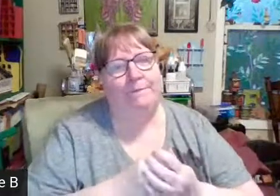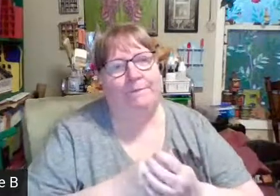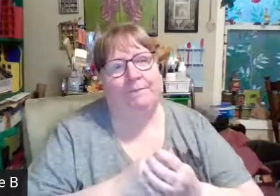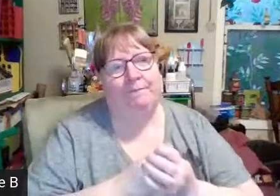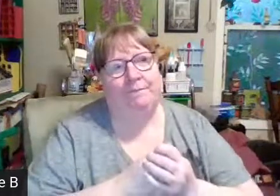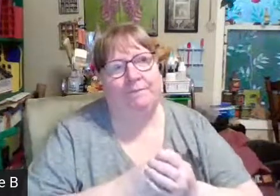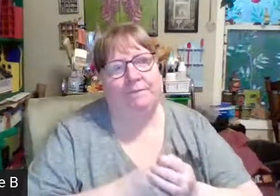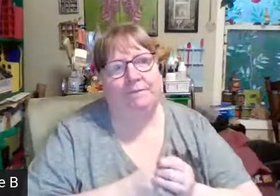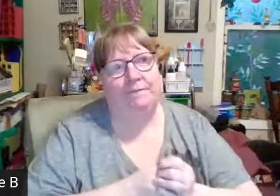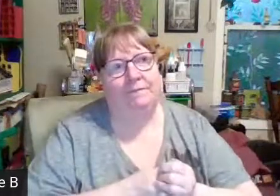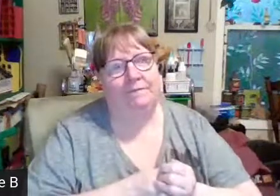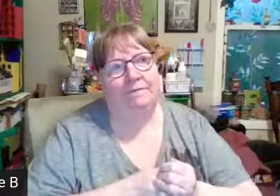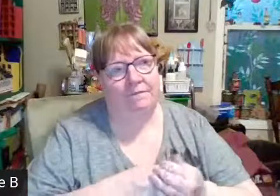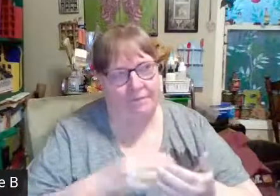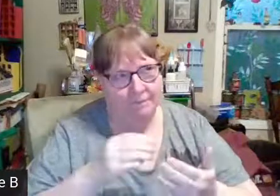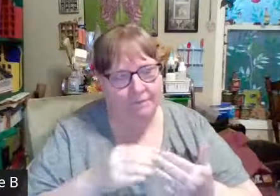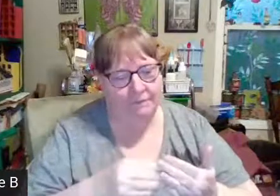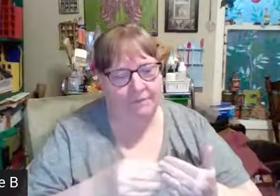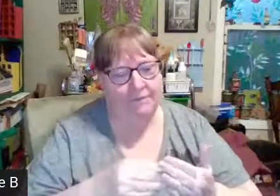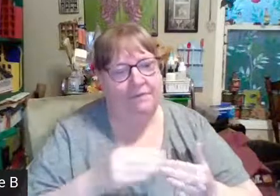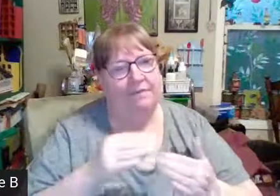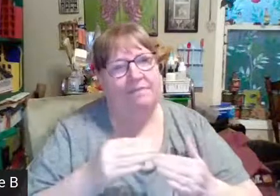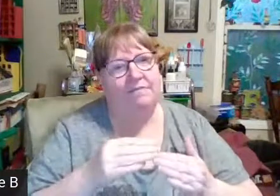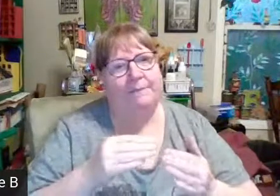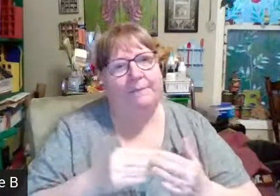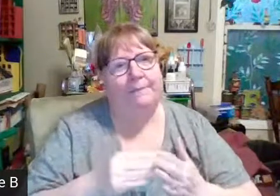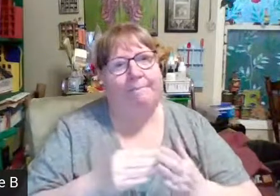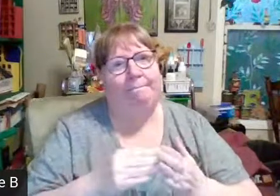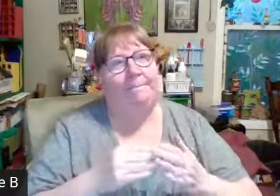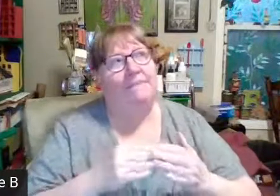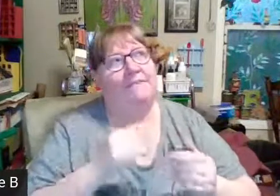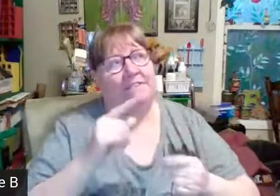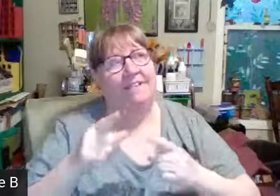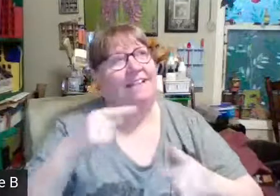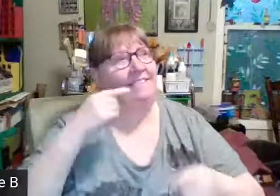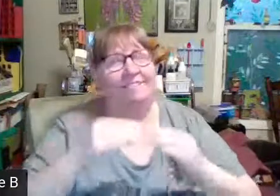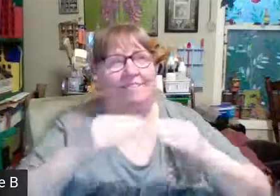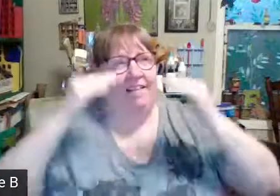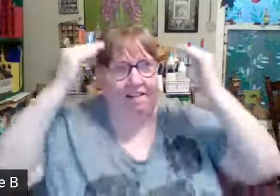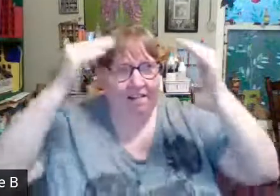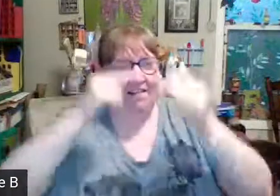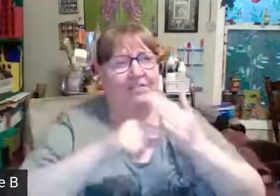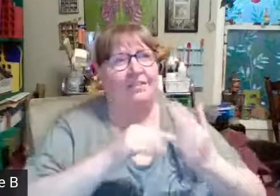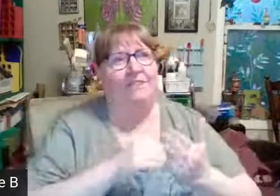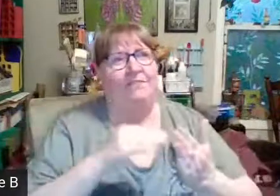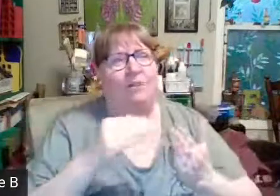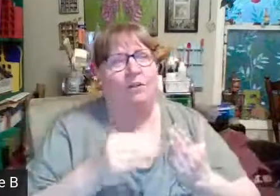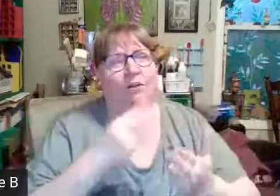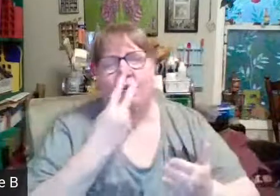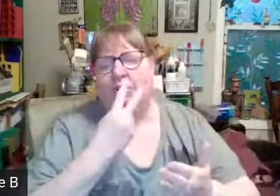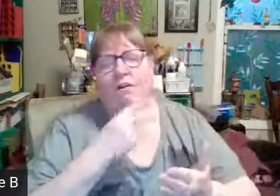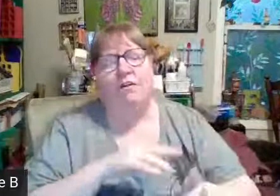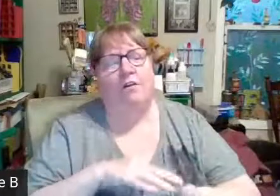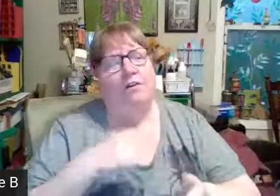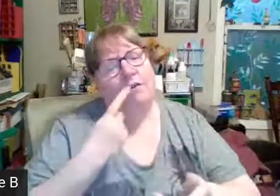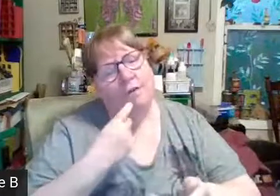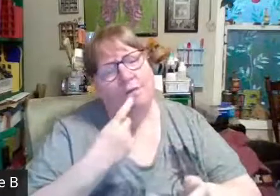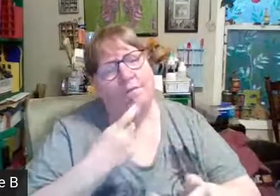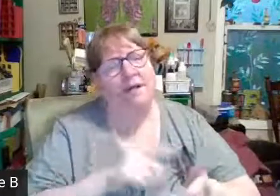tend to take it to the higher level when I'm looking at the wish list. I will be, okay, who are my junk journalers? Who are the folks?